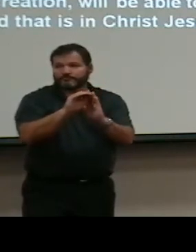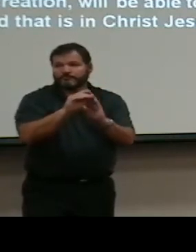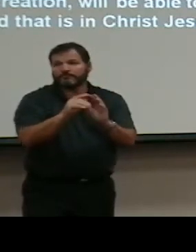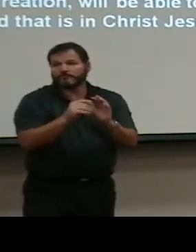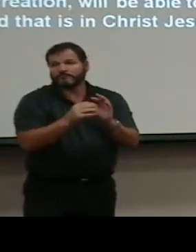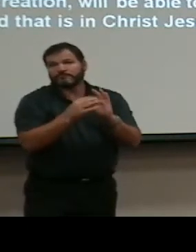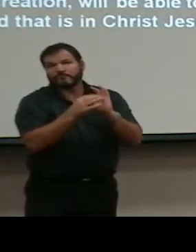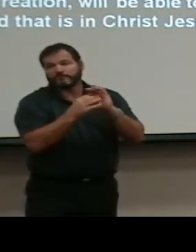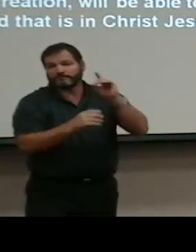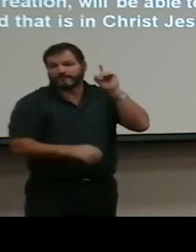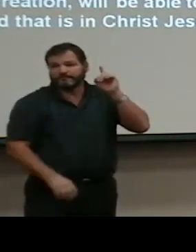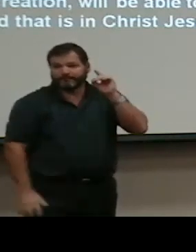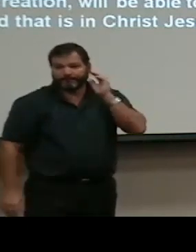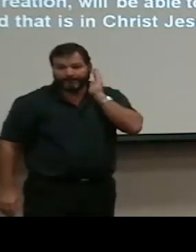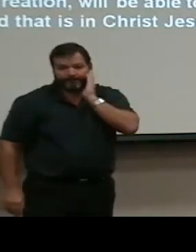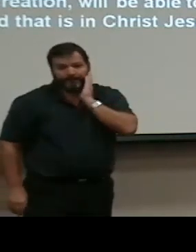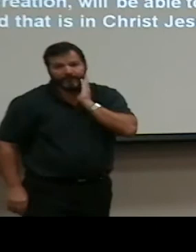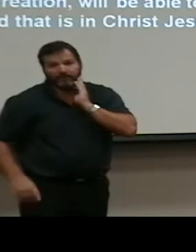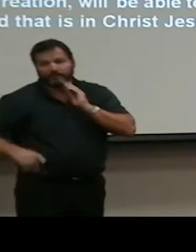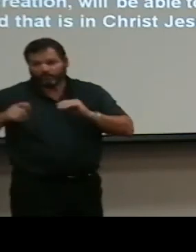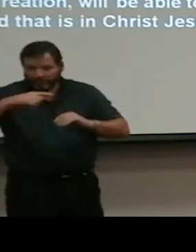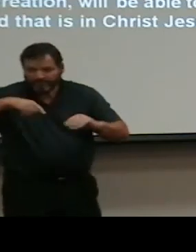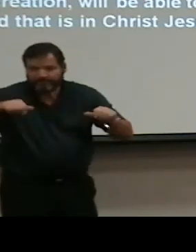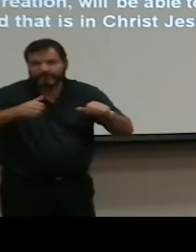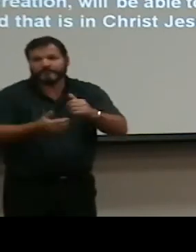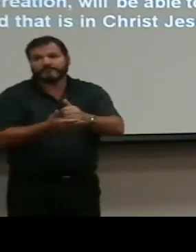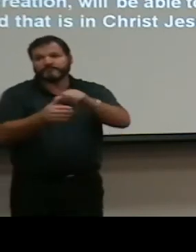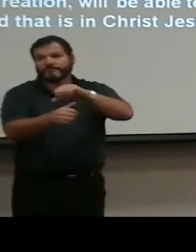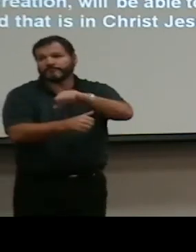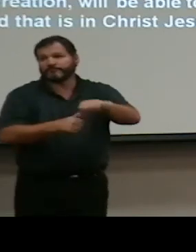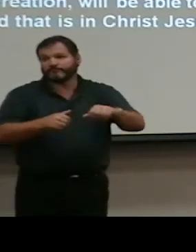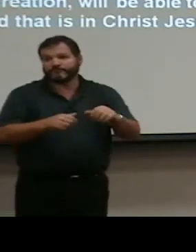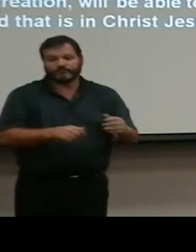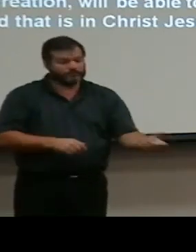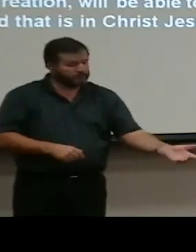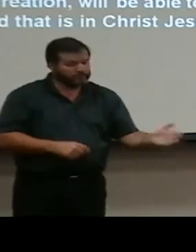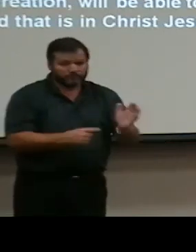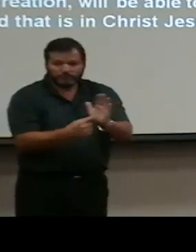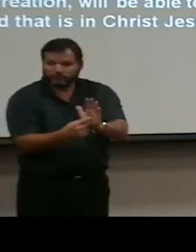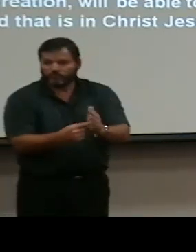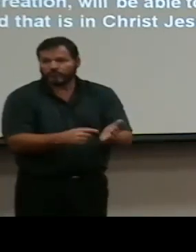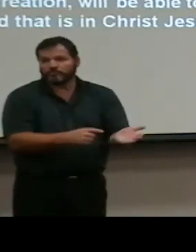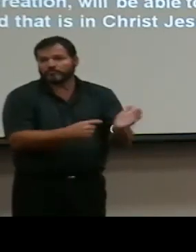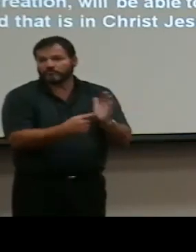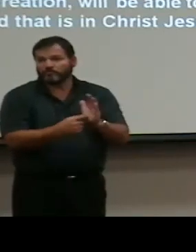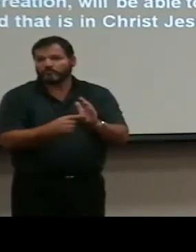and grow in our relationship with him. He helps us.